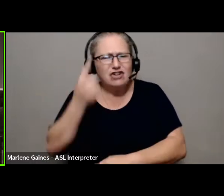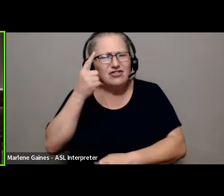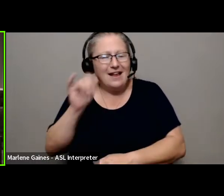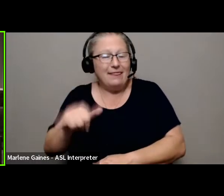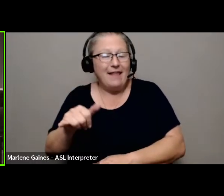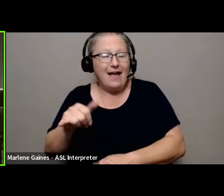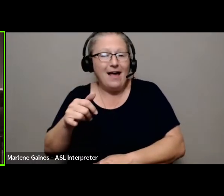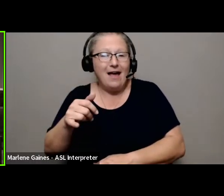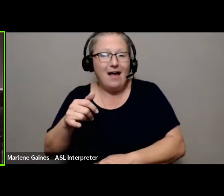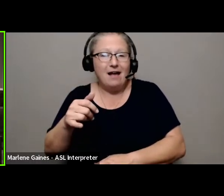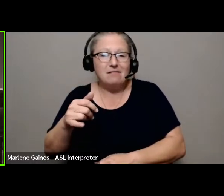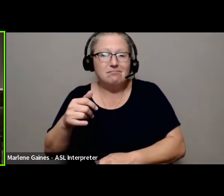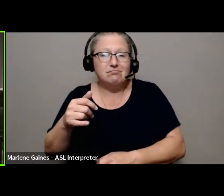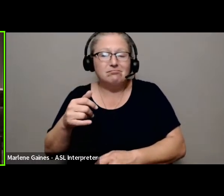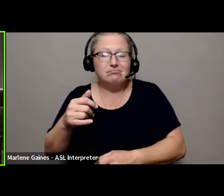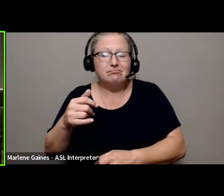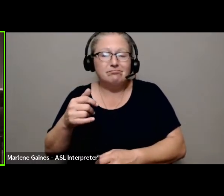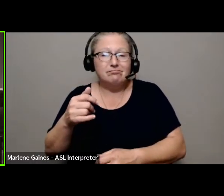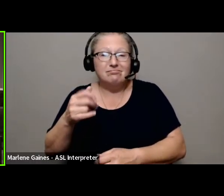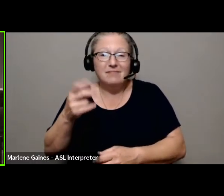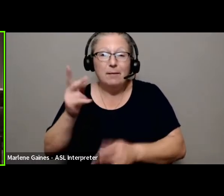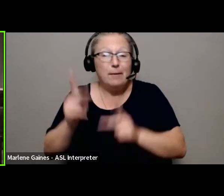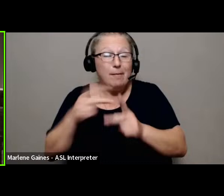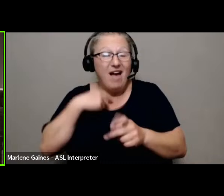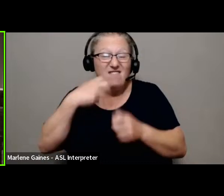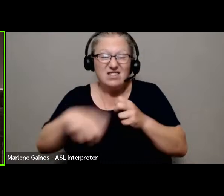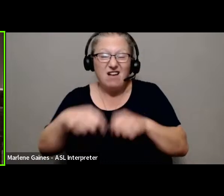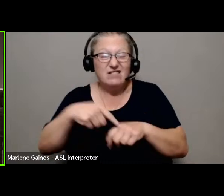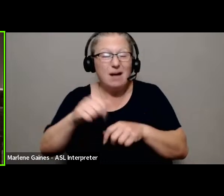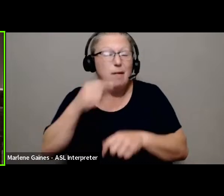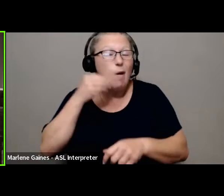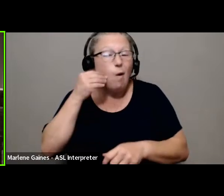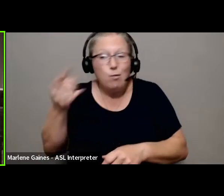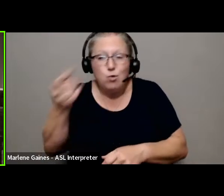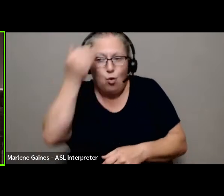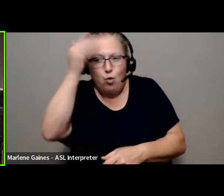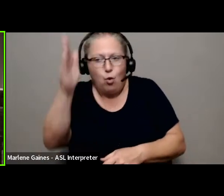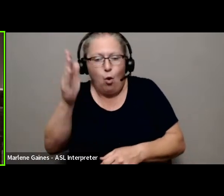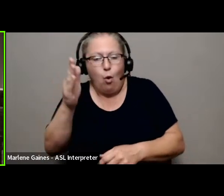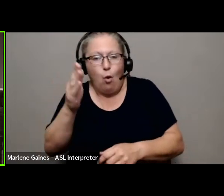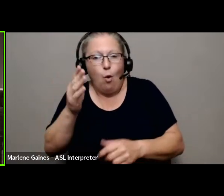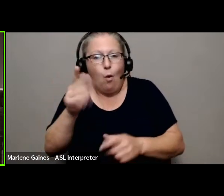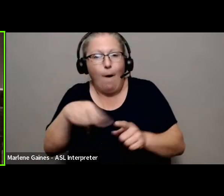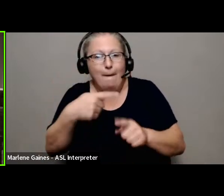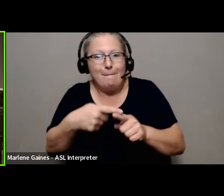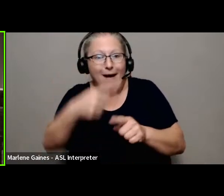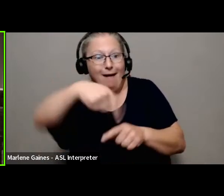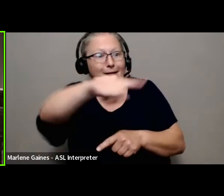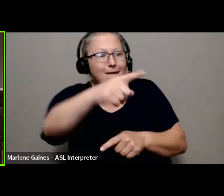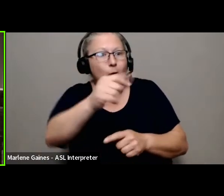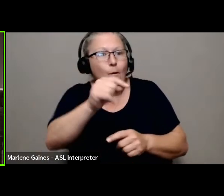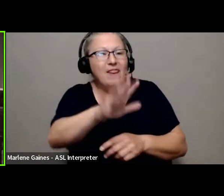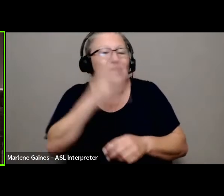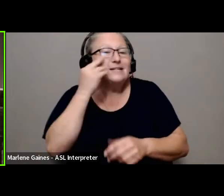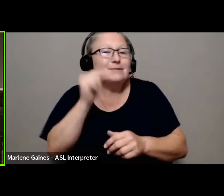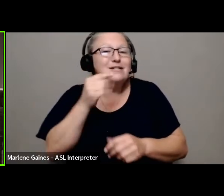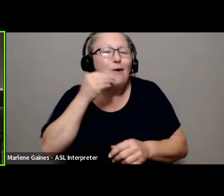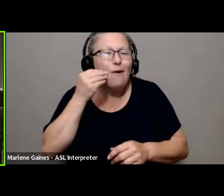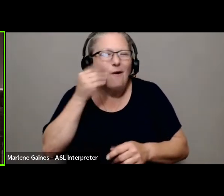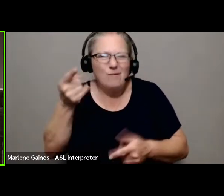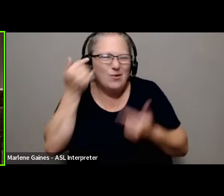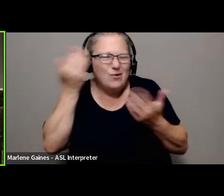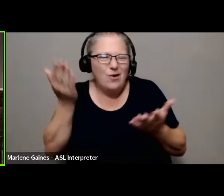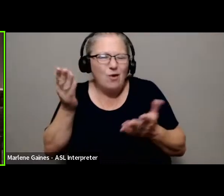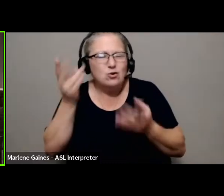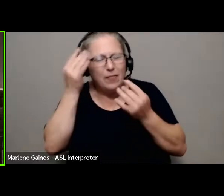know, people are having a tricky time at home. You really don't know anything about a lot of these people that you're with. So, you know, just